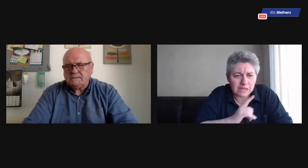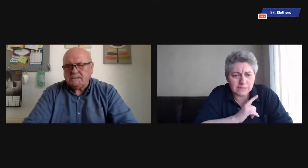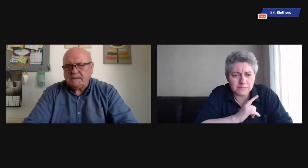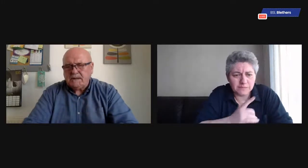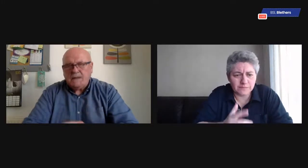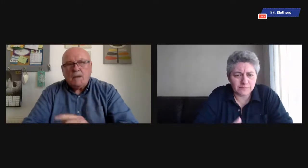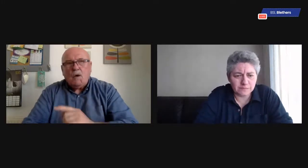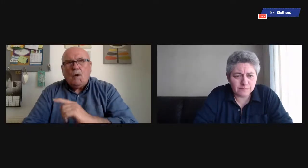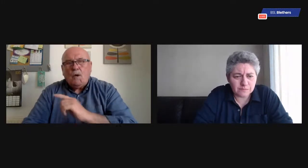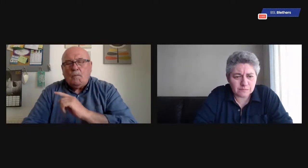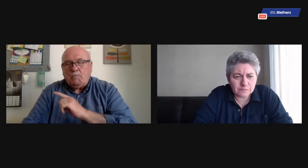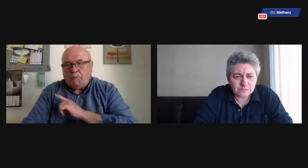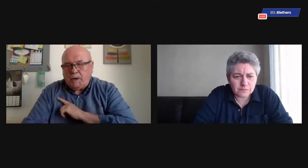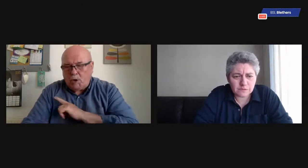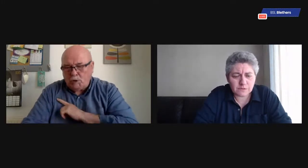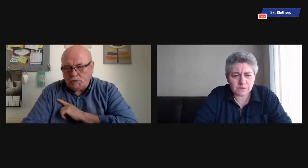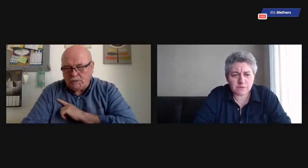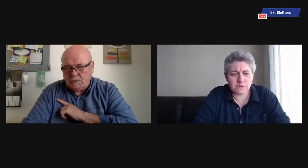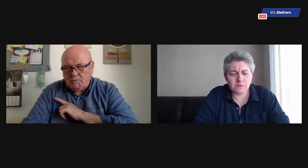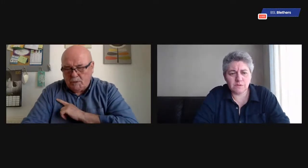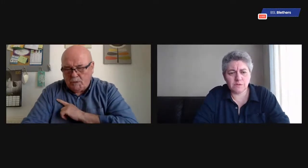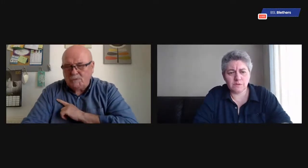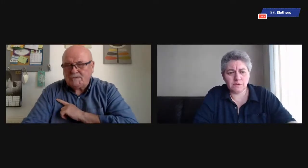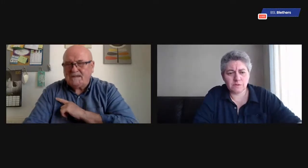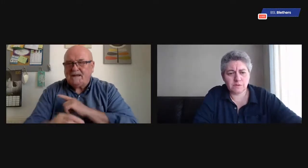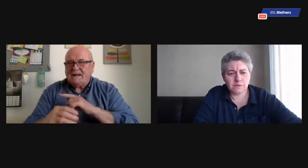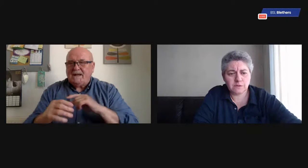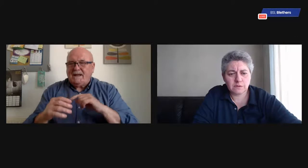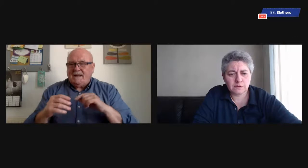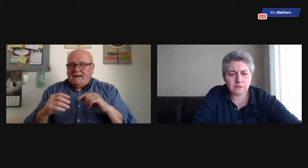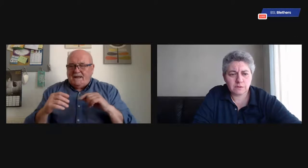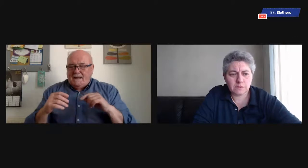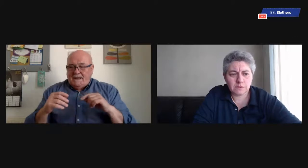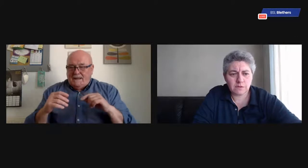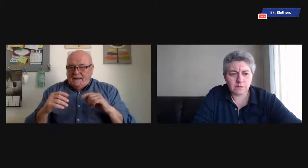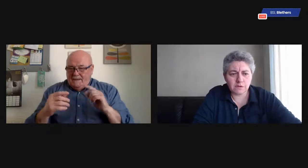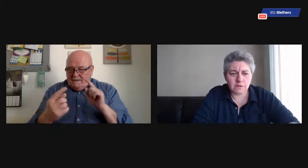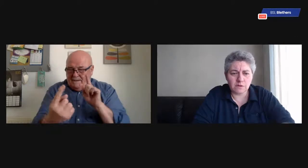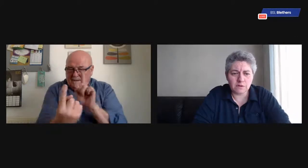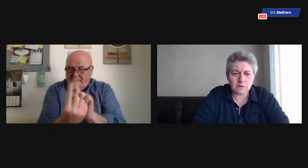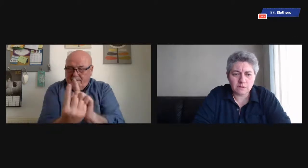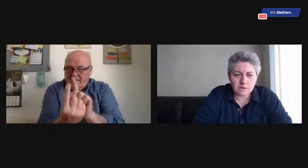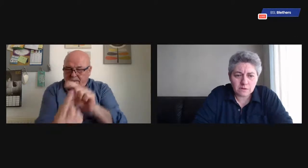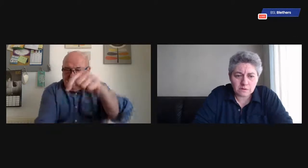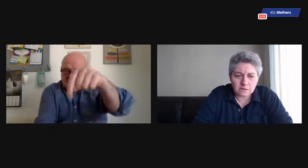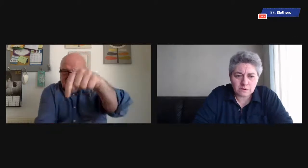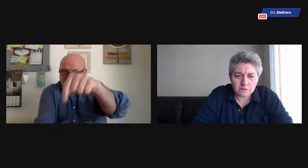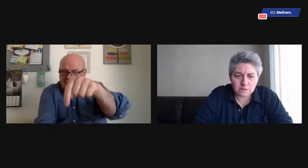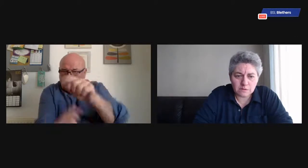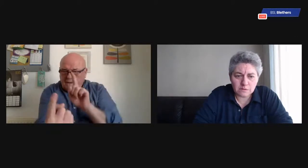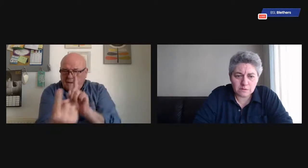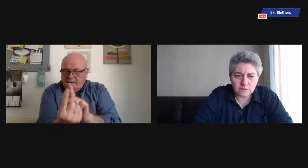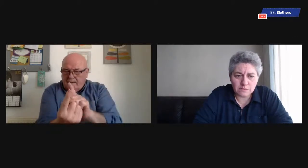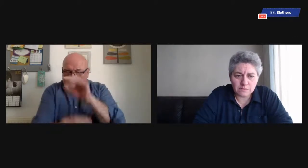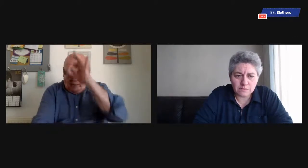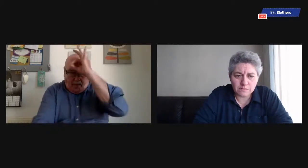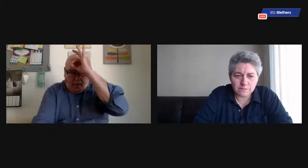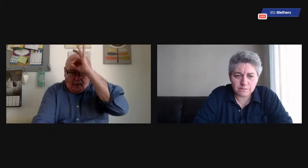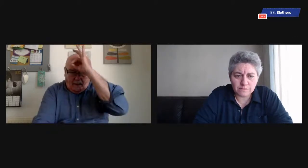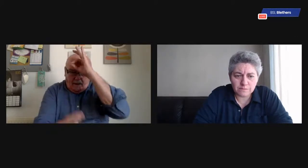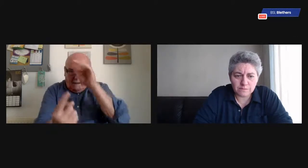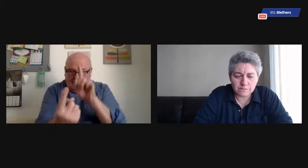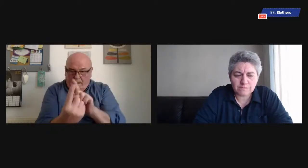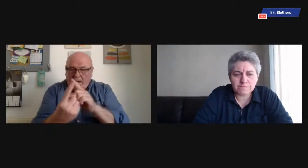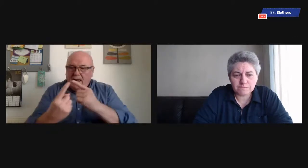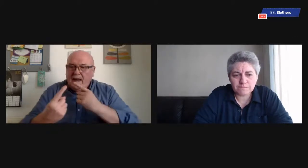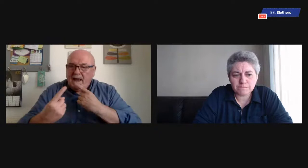Oh, absolutely. Why? Well, the simple reason is because that when you're in